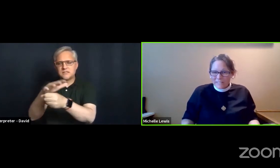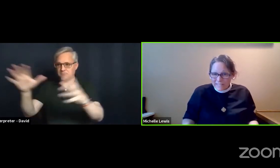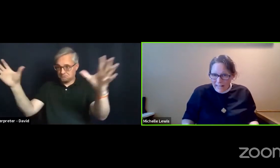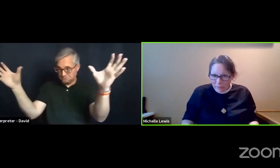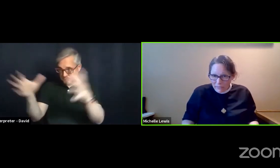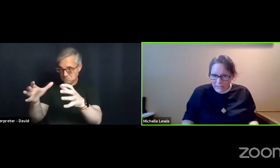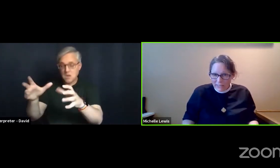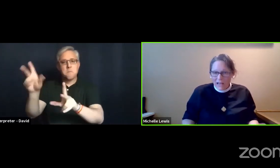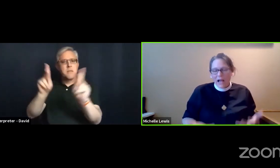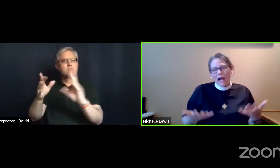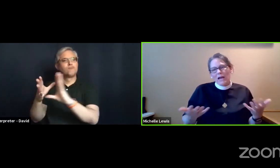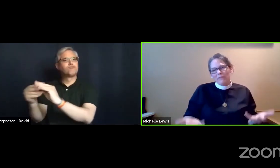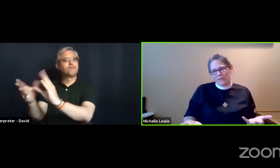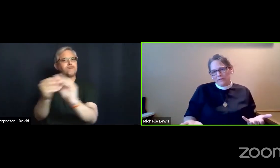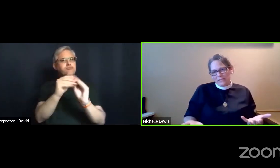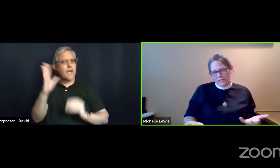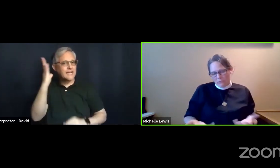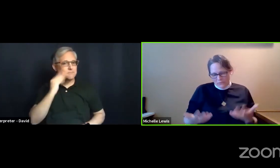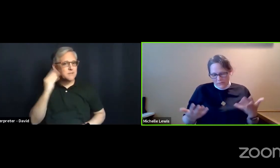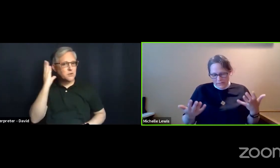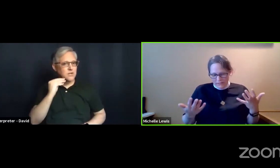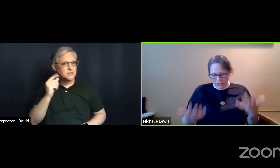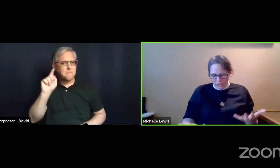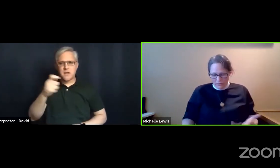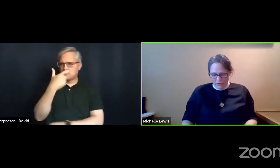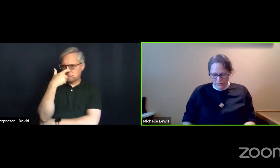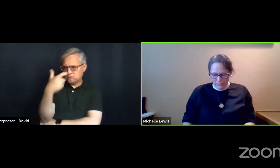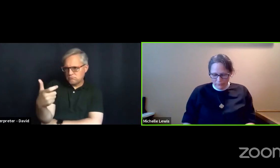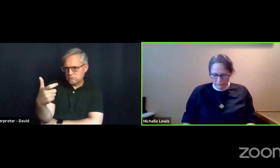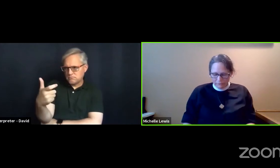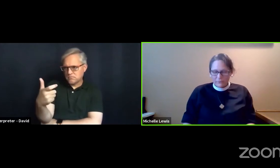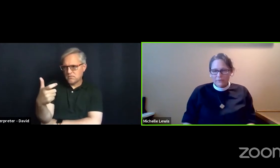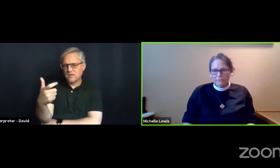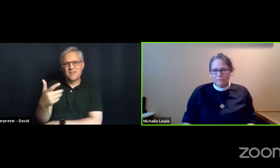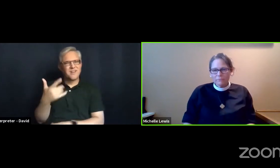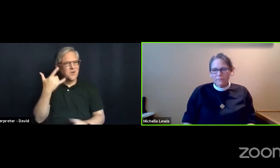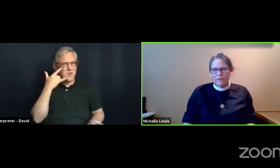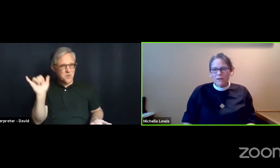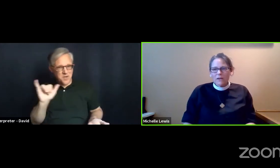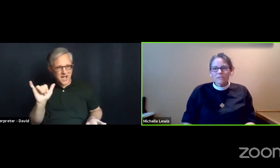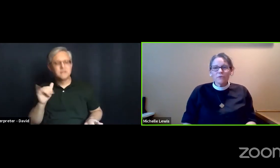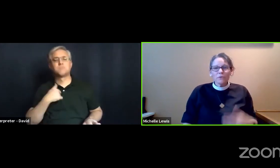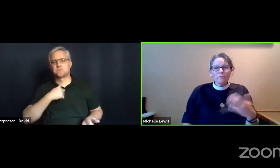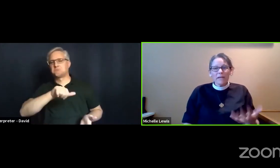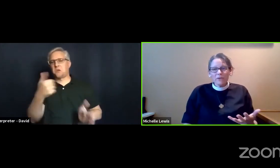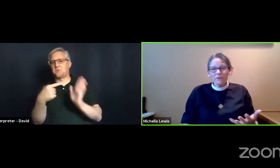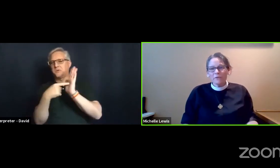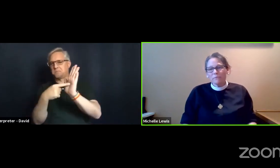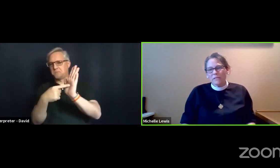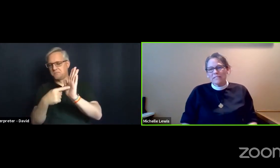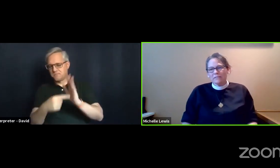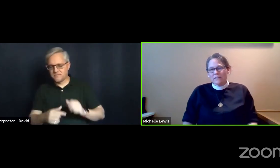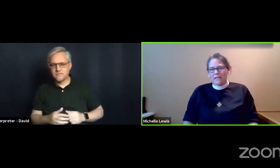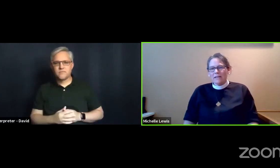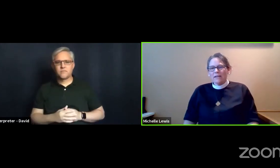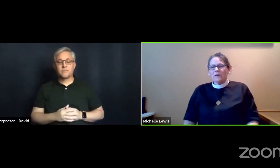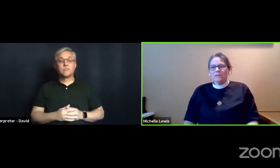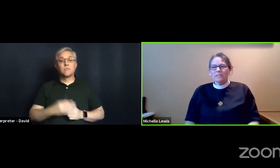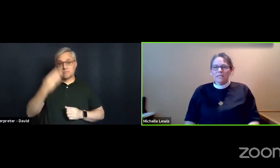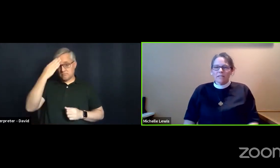So what does that mean? I have another example to share with you. So you may know that